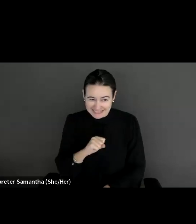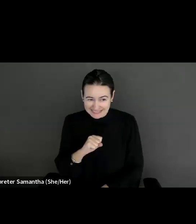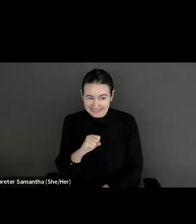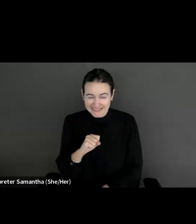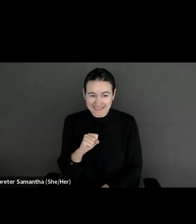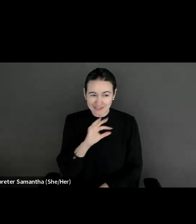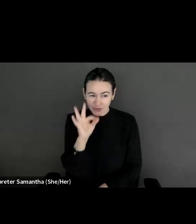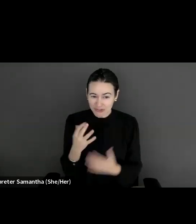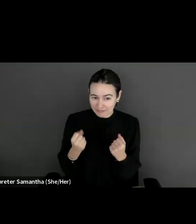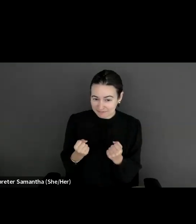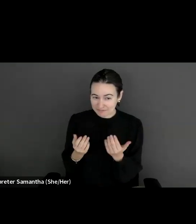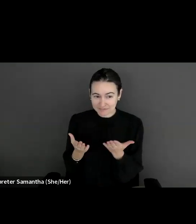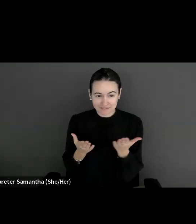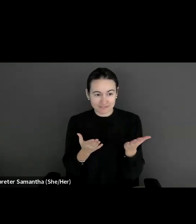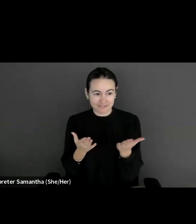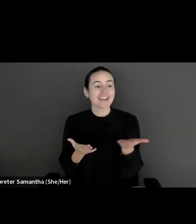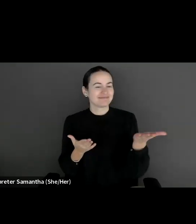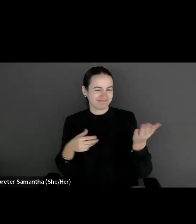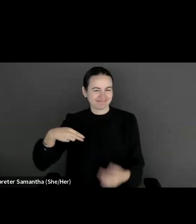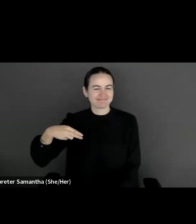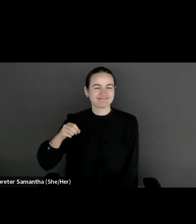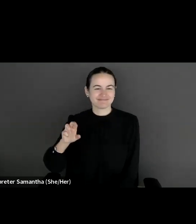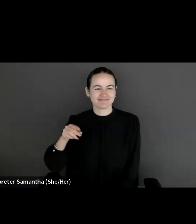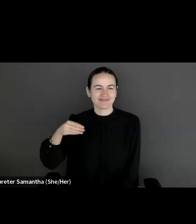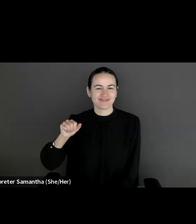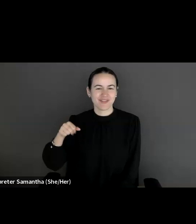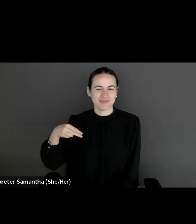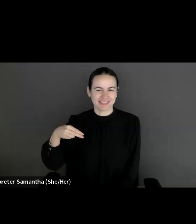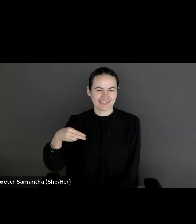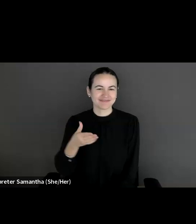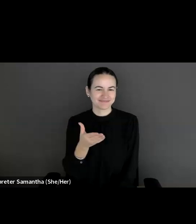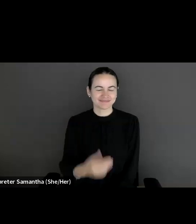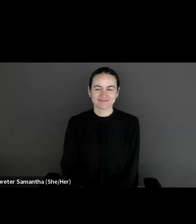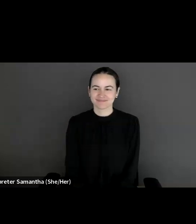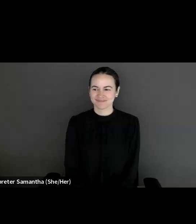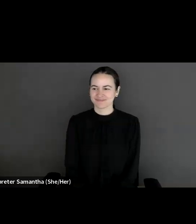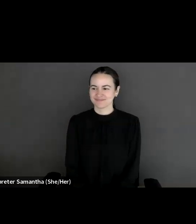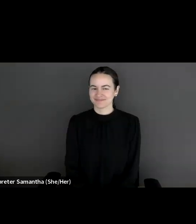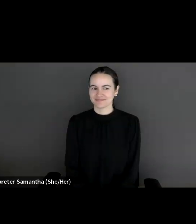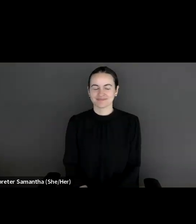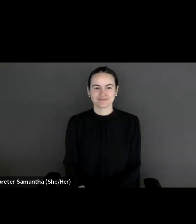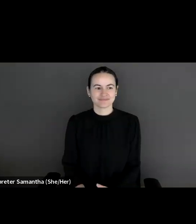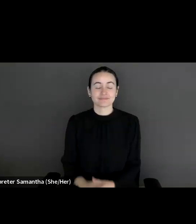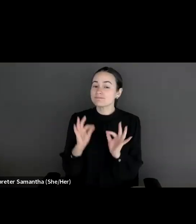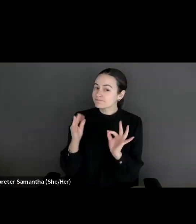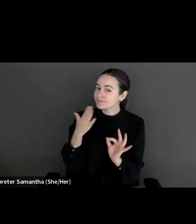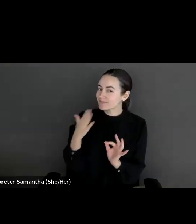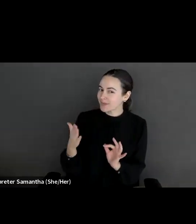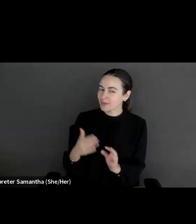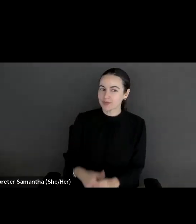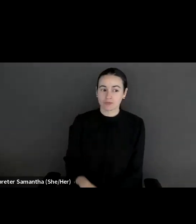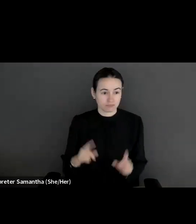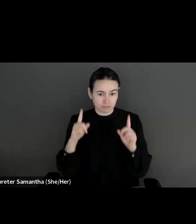I would go ahead with the next. Yes, Norman. Yeah, thank you. Can everybody hear